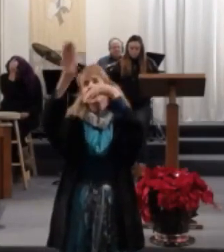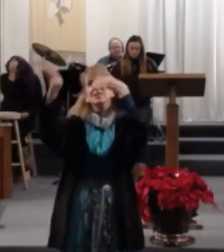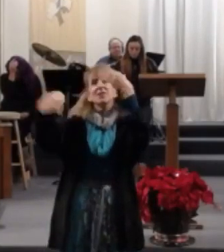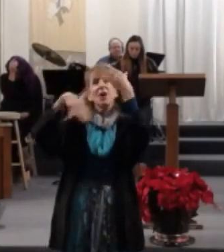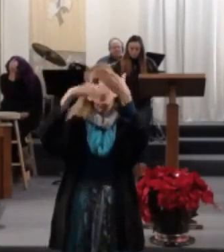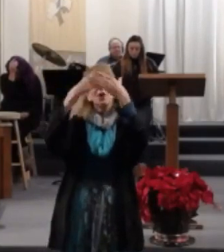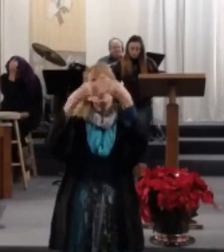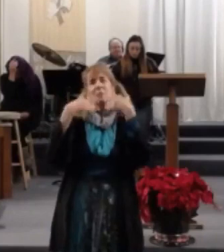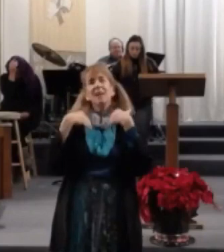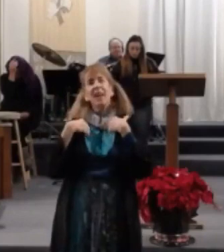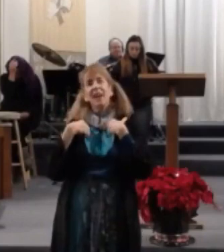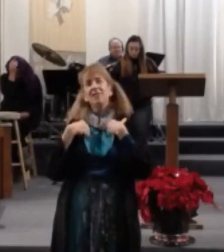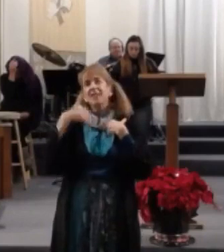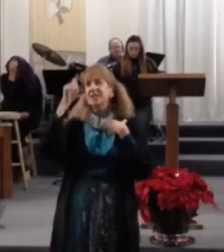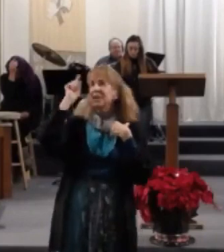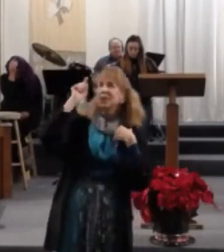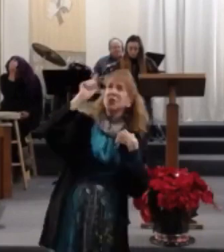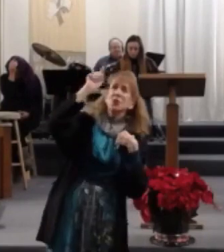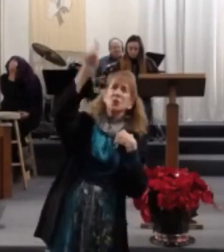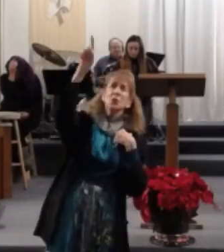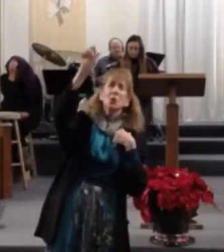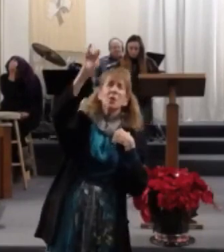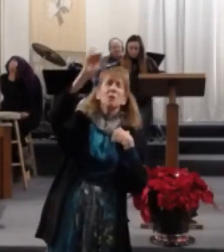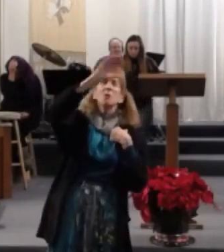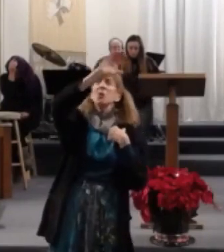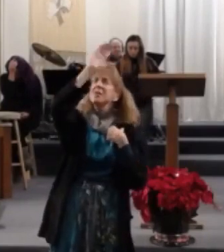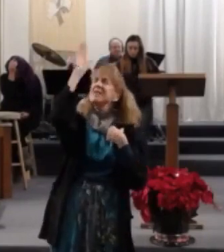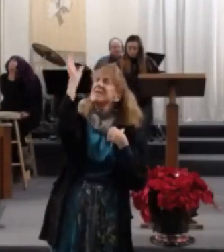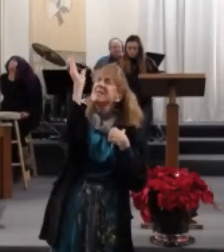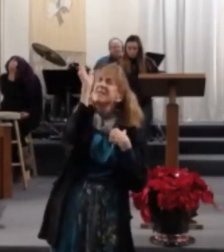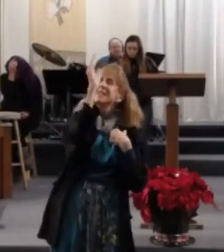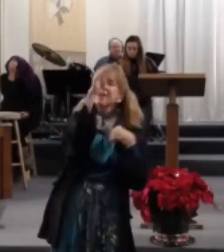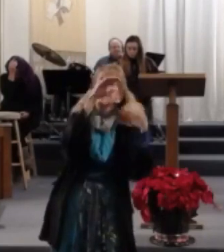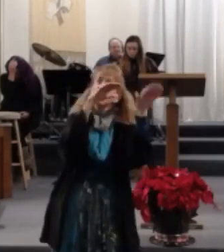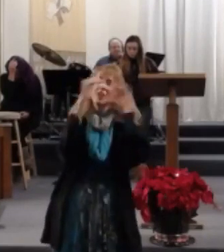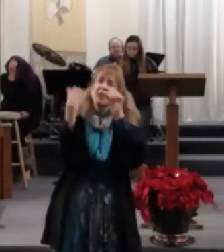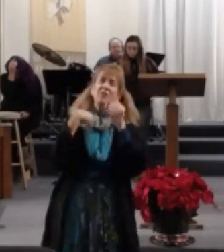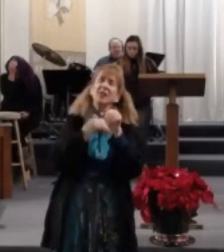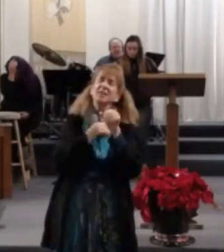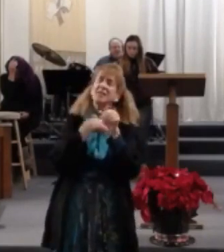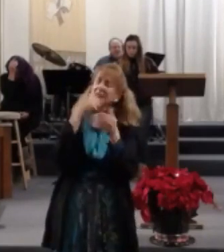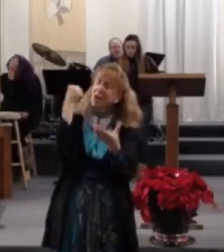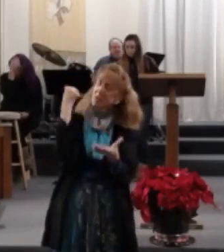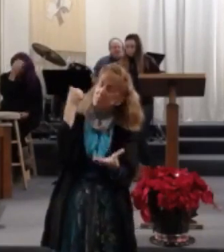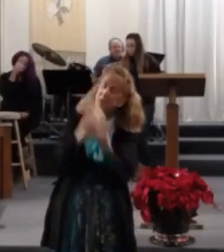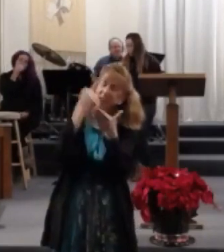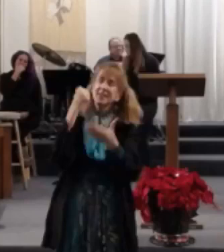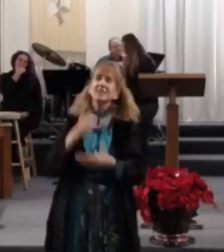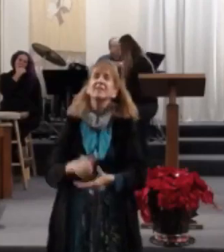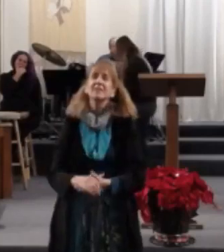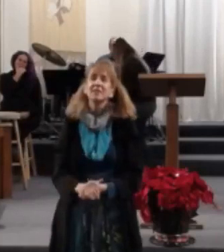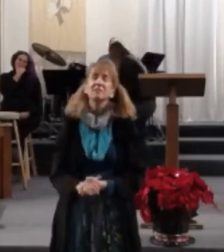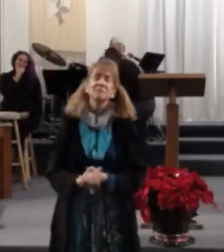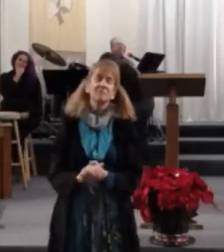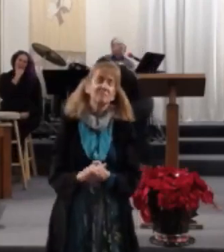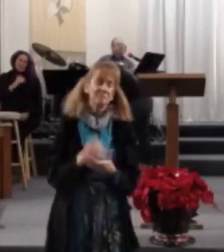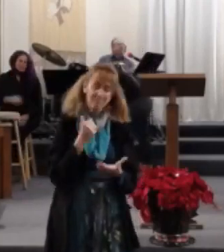will never, ever, ever leave us. And I thank you for those things. In your name, amen. Amen.